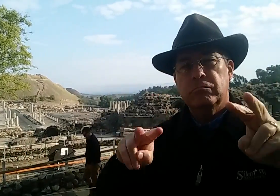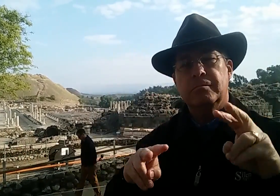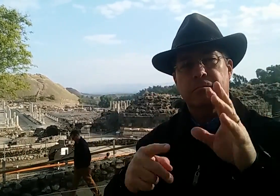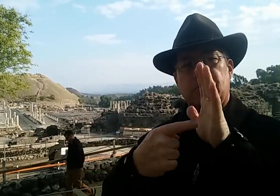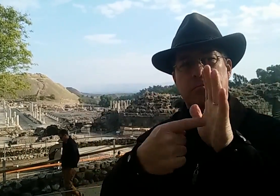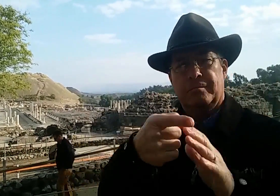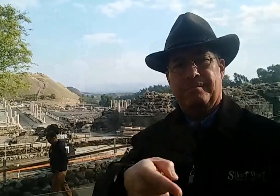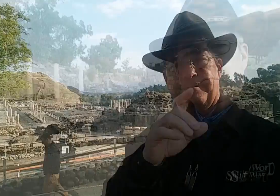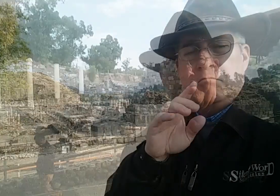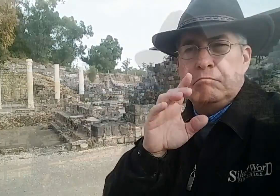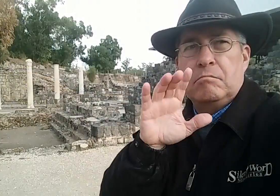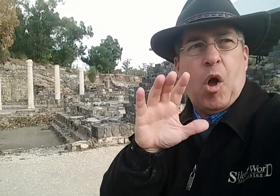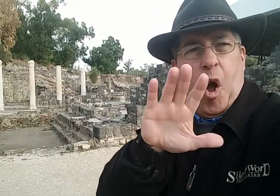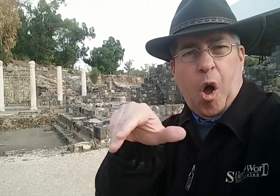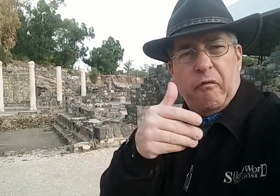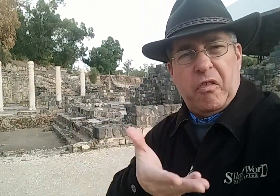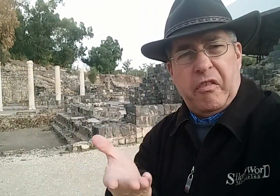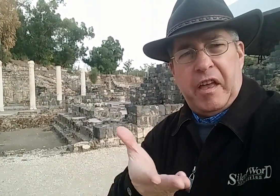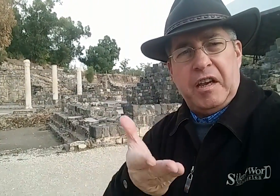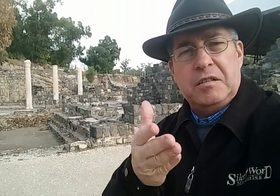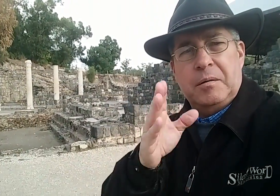cities, the ancient cities. You'll see that as we go through.